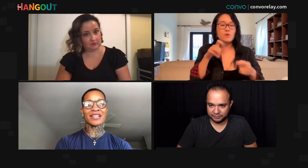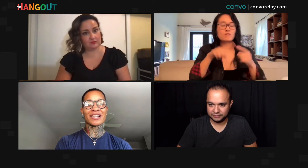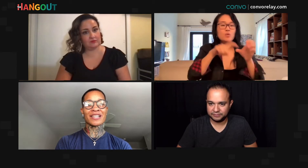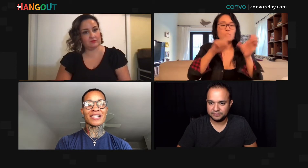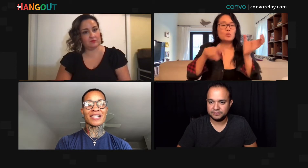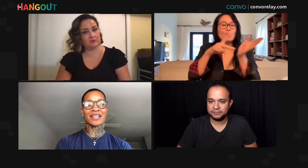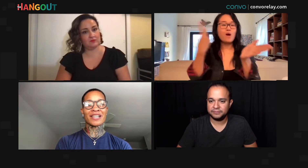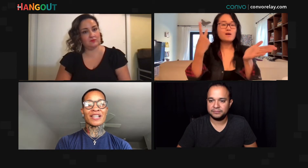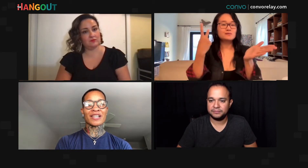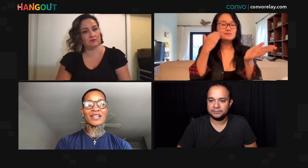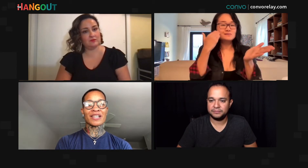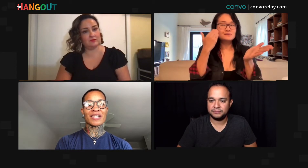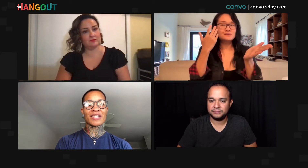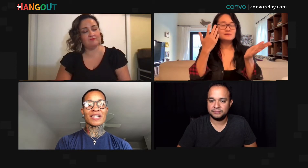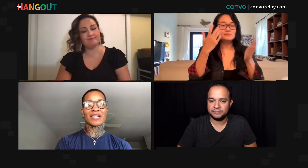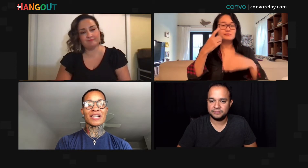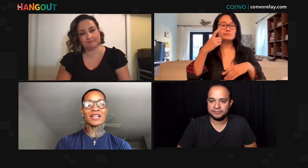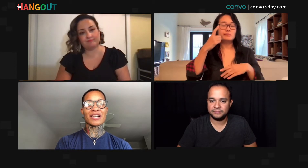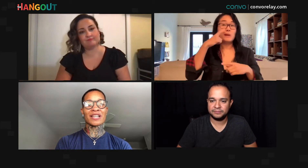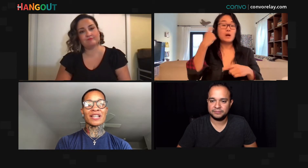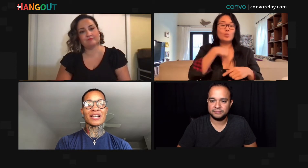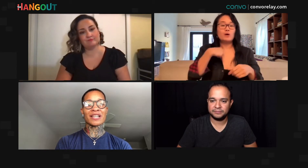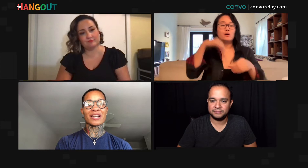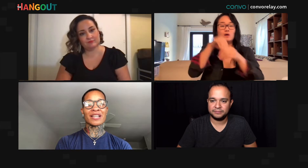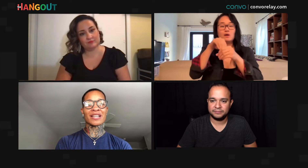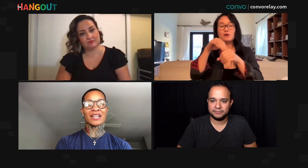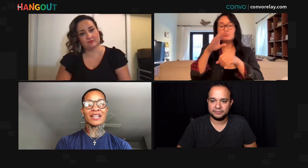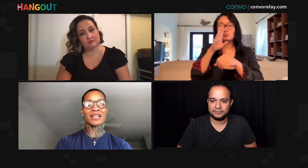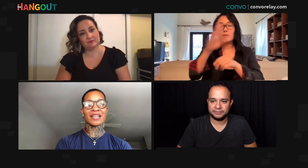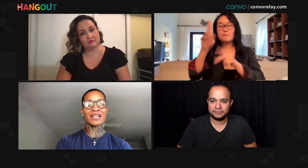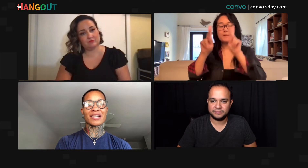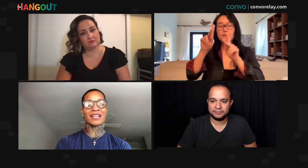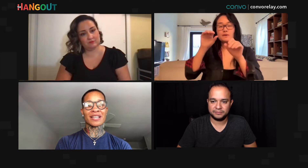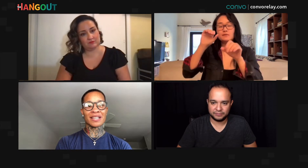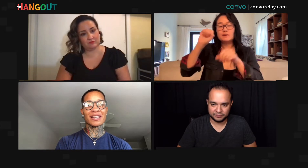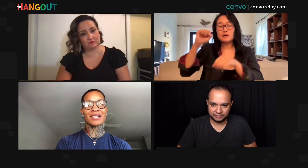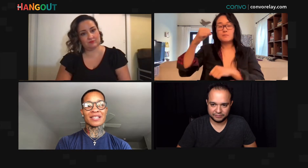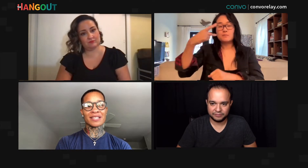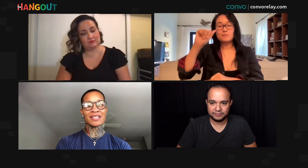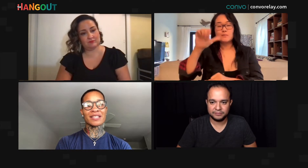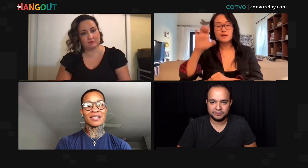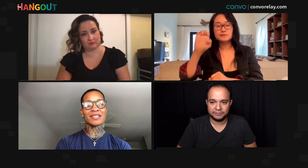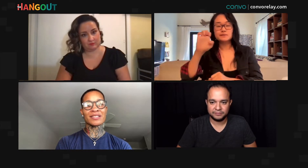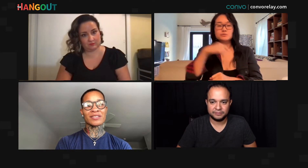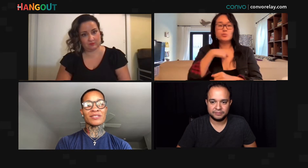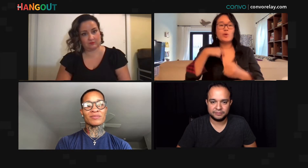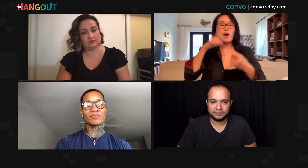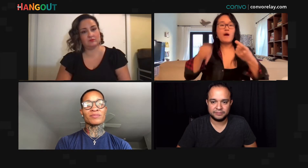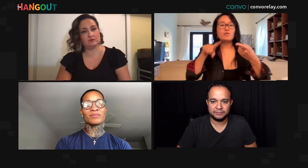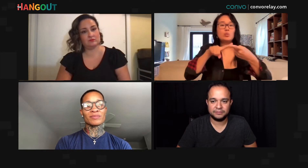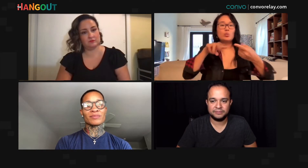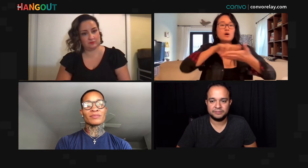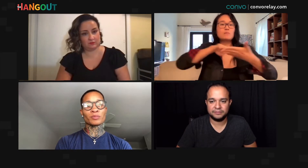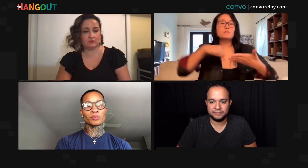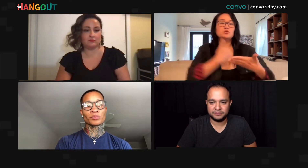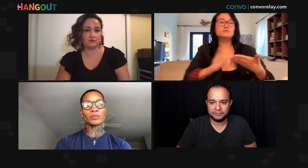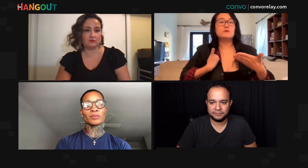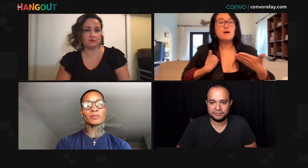I didn't feel like I felt like I had to come out twice because I was in a straight space. And